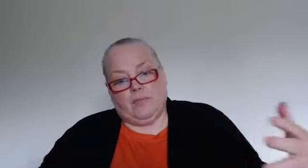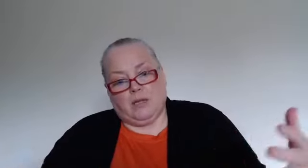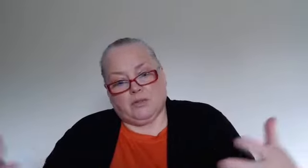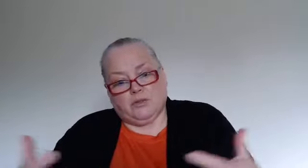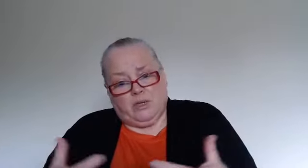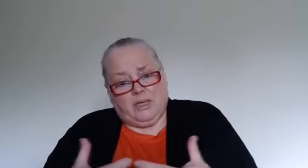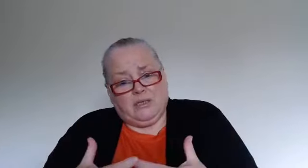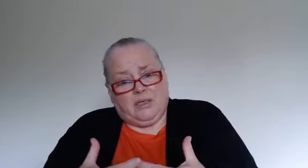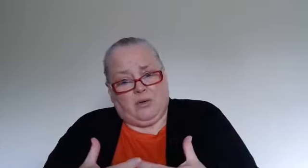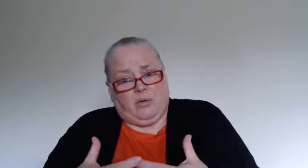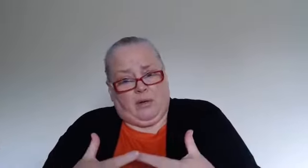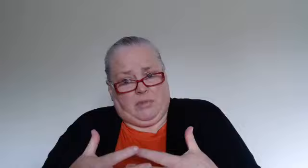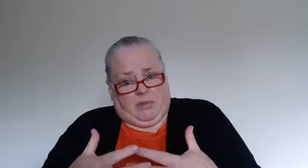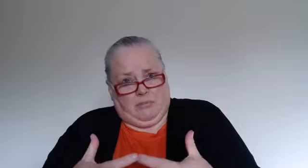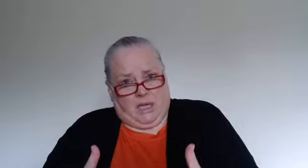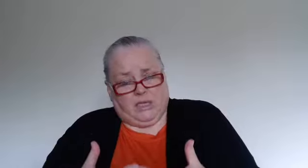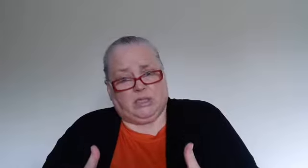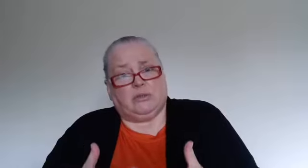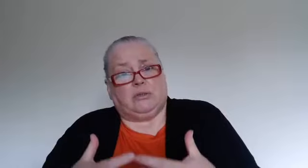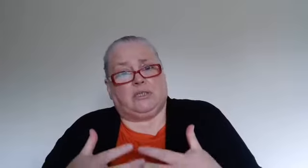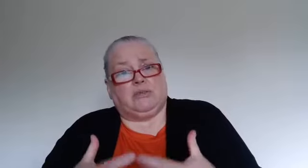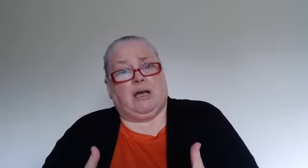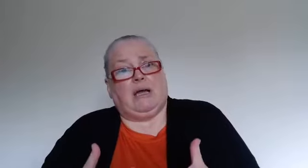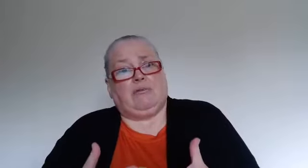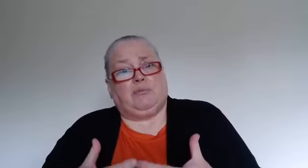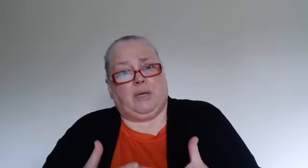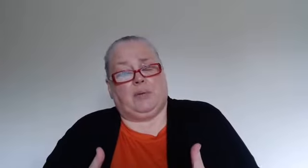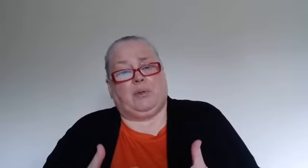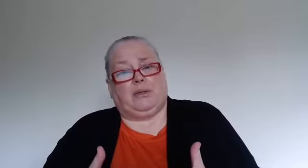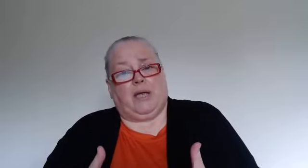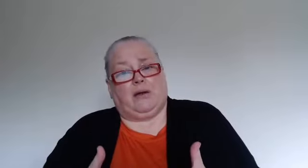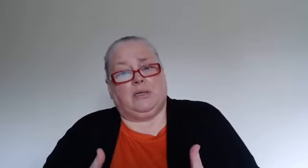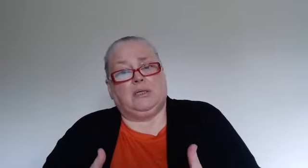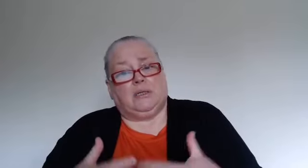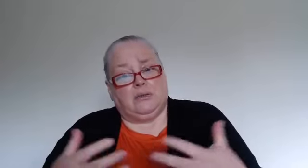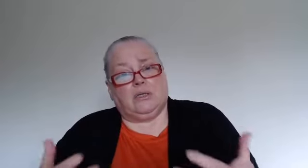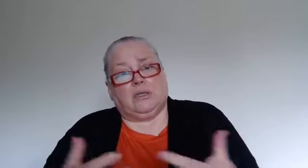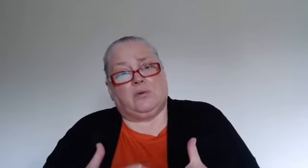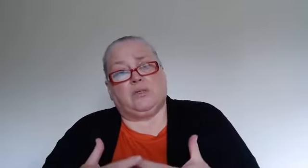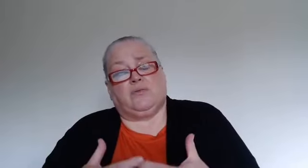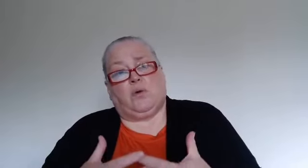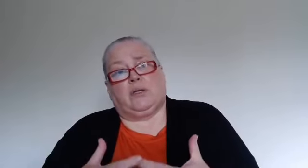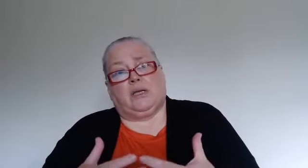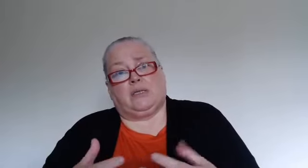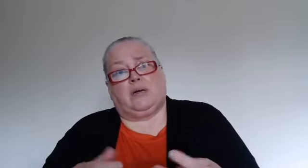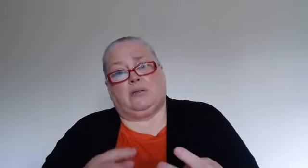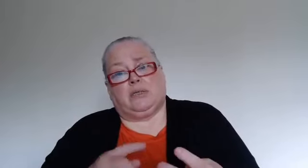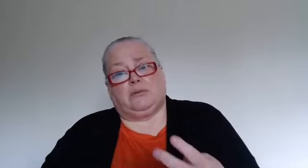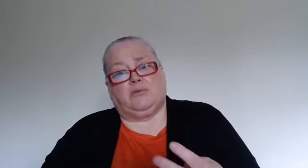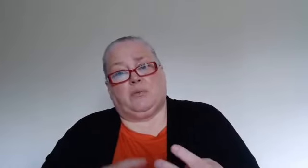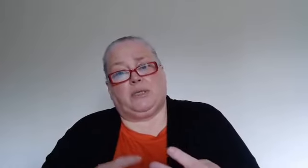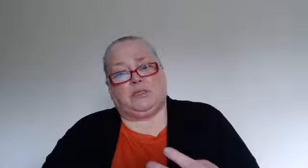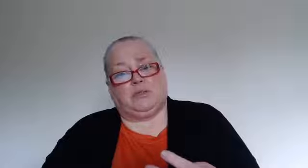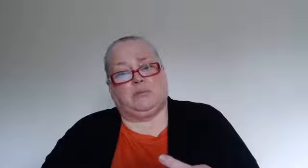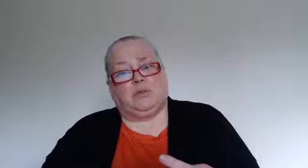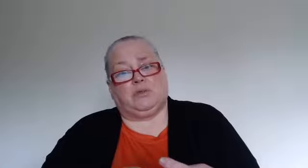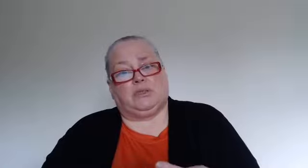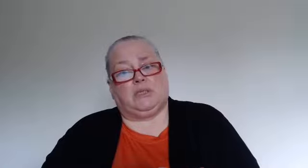So try and make sure that you have people there. You look at those 4 things I called out: informational, emotional,